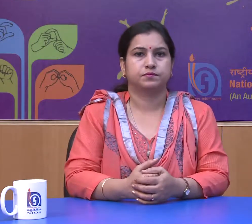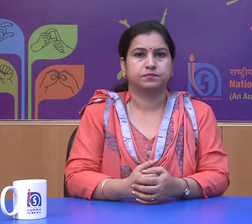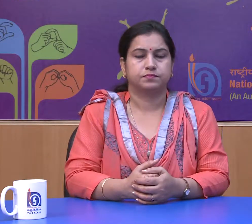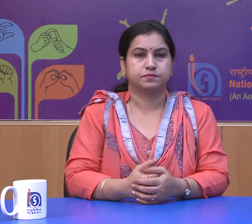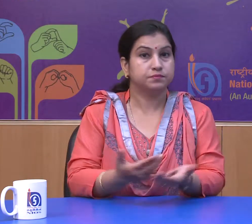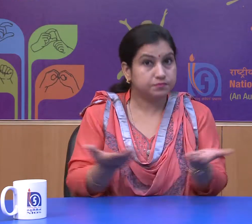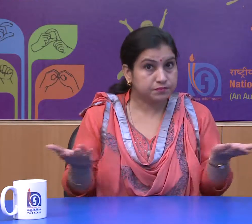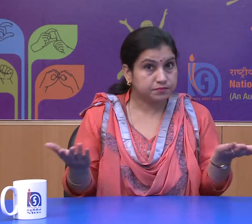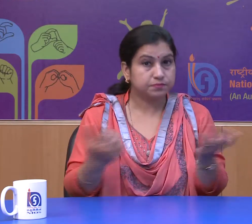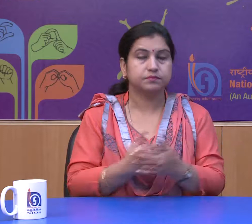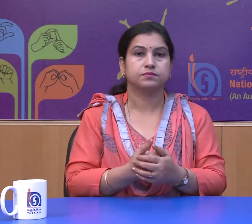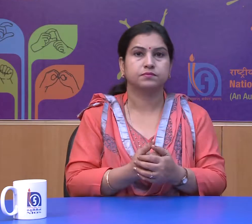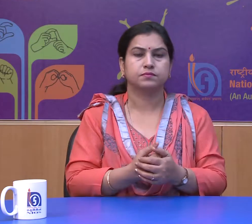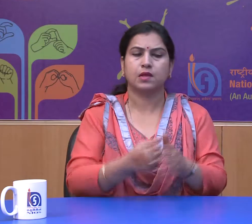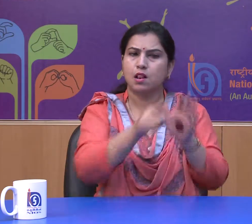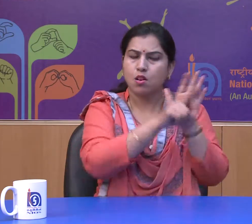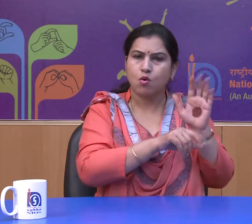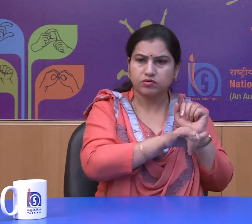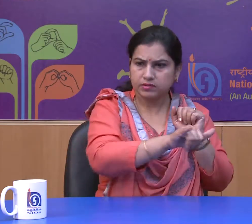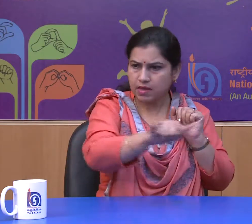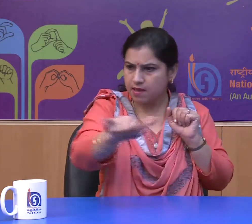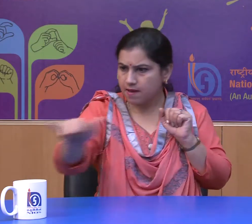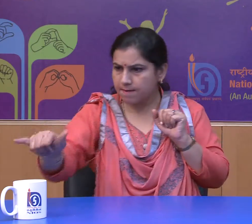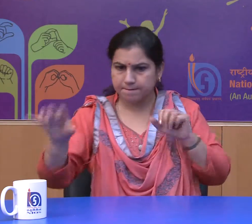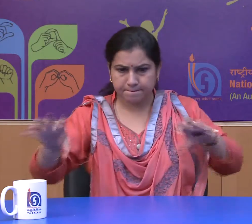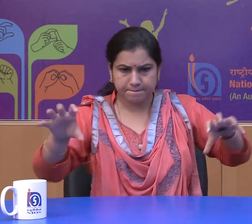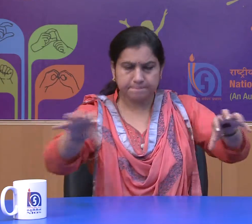However, laws are same all over the country.